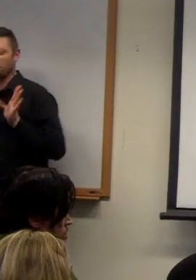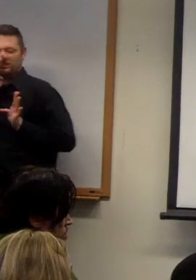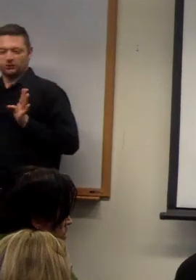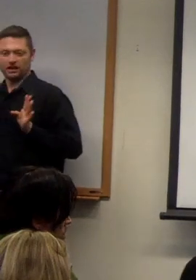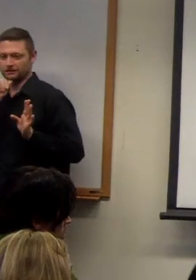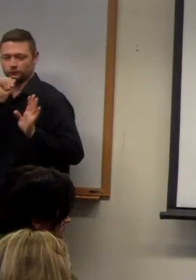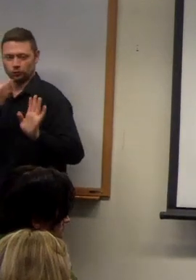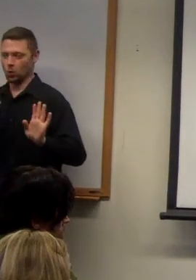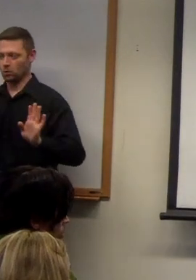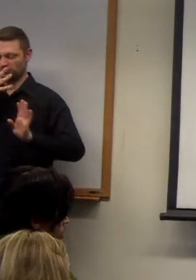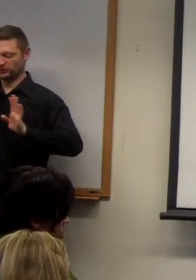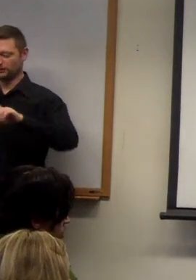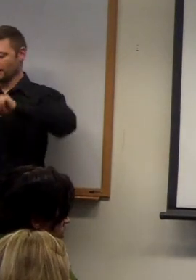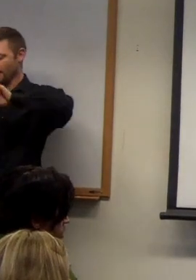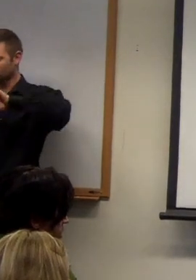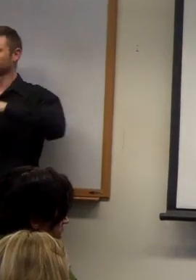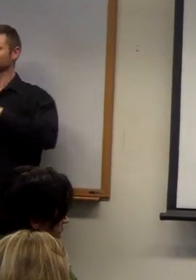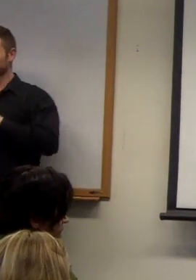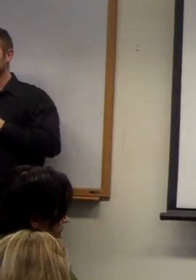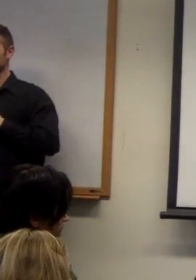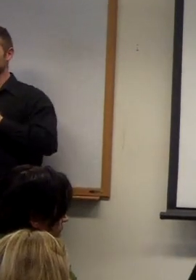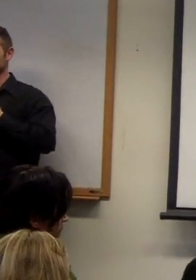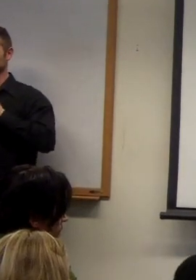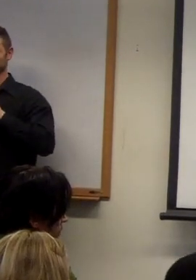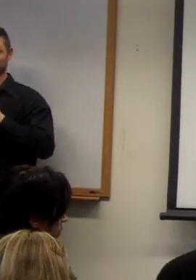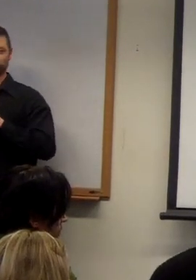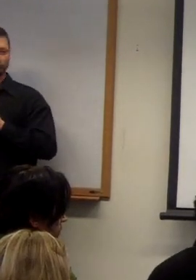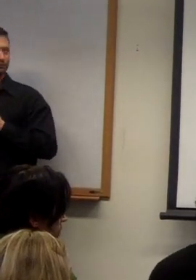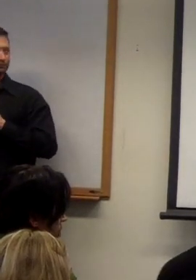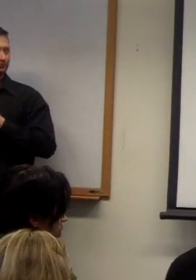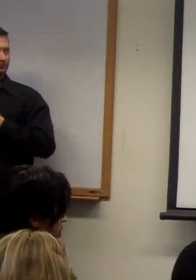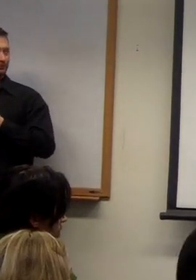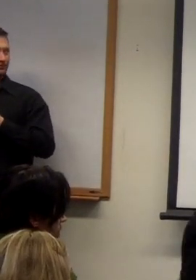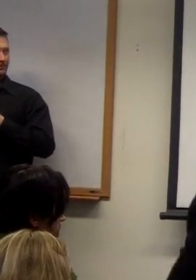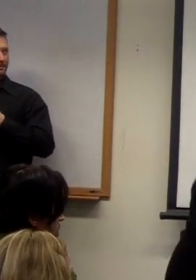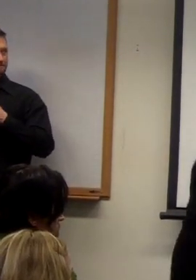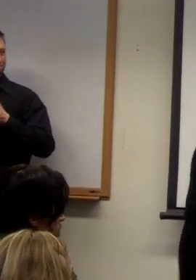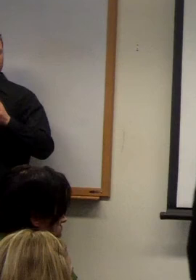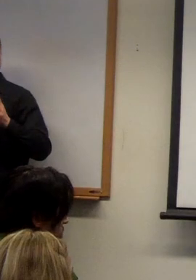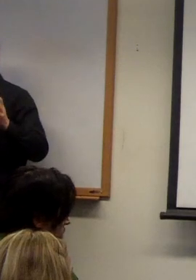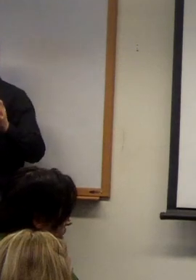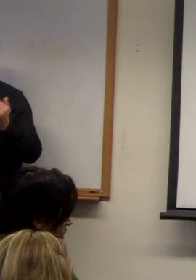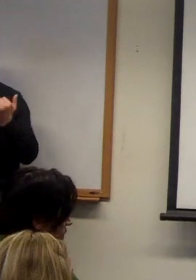make this shit work, pardon my Portuguese, because